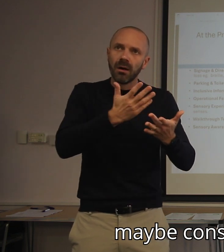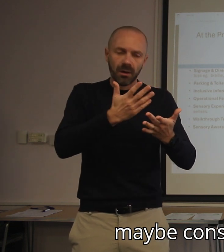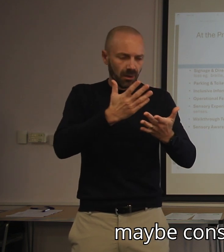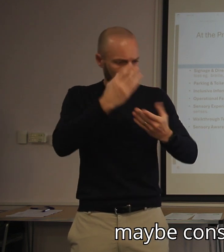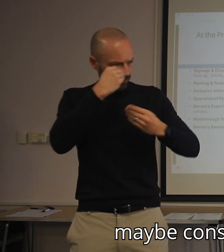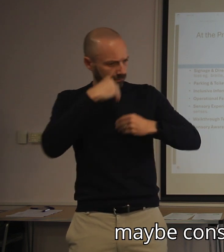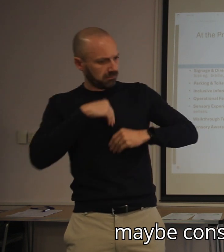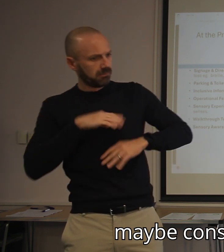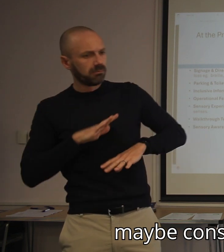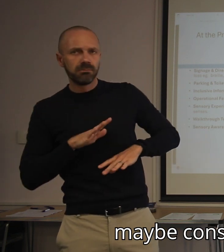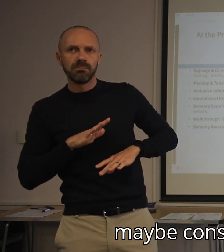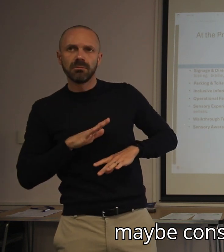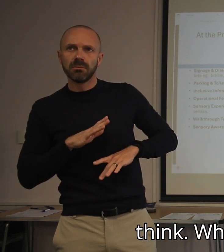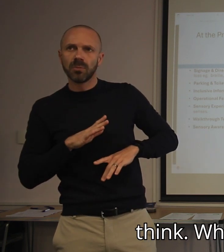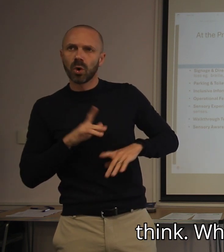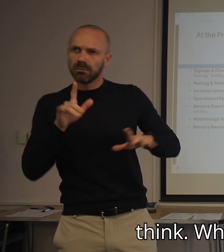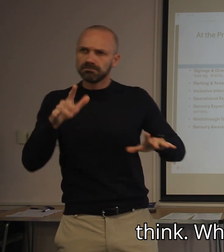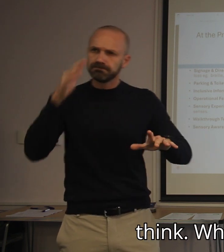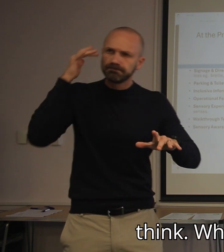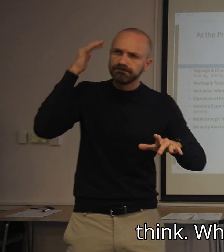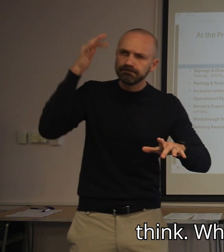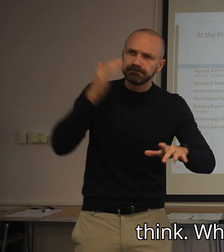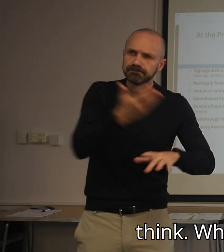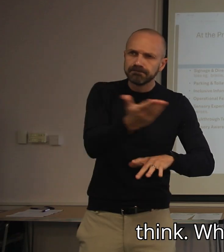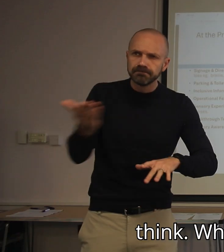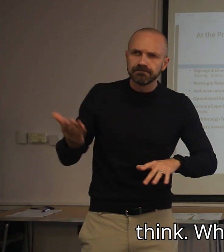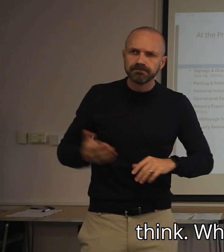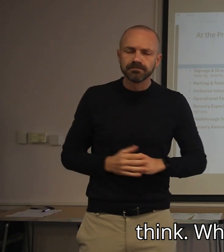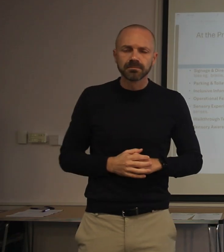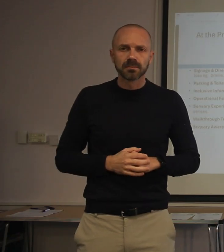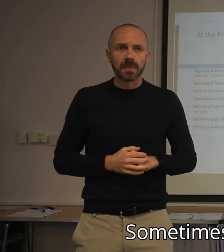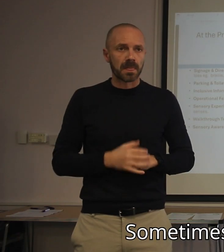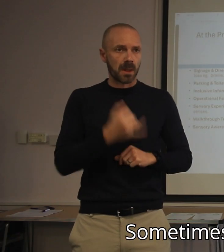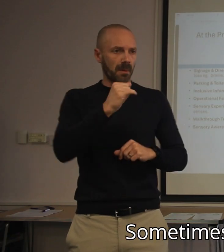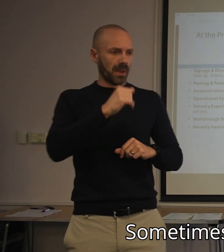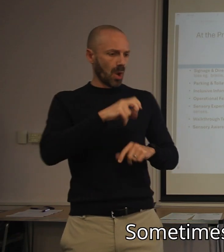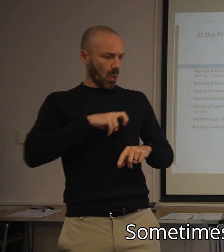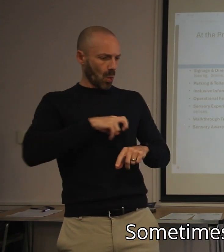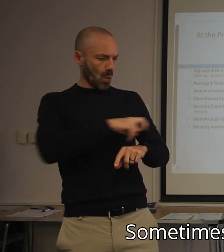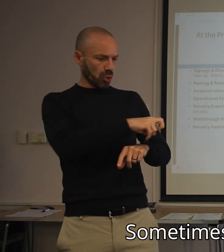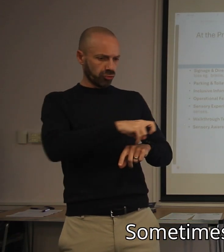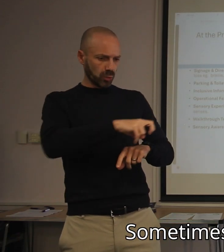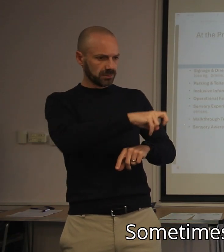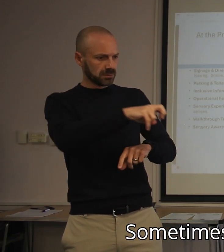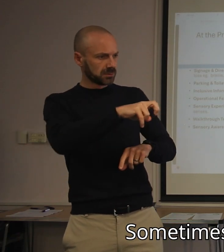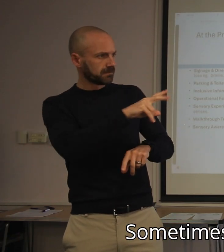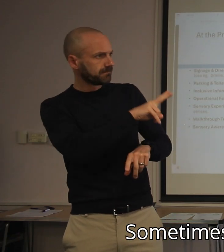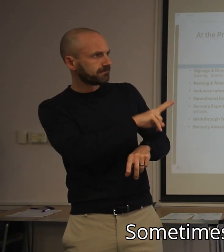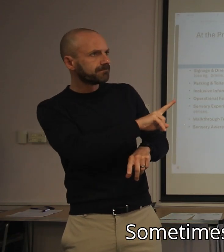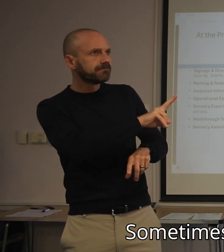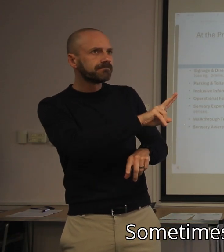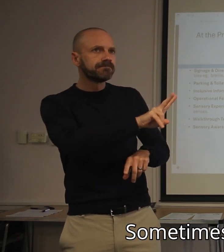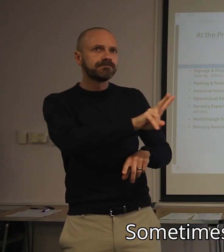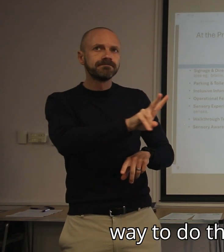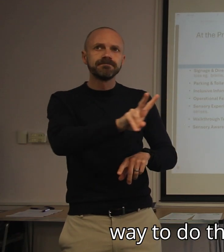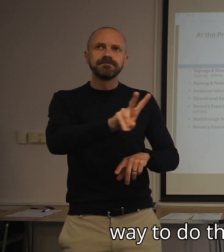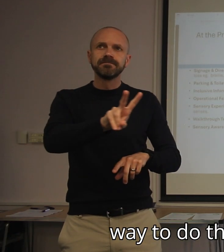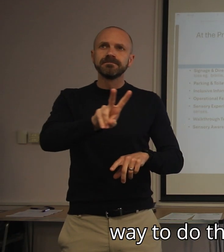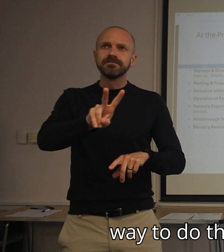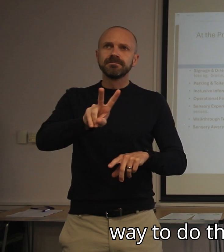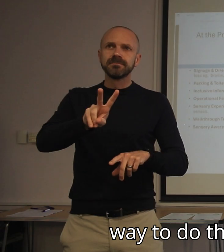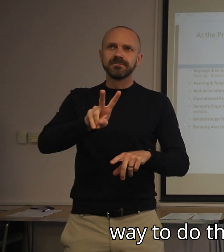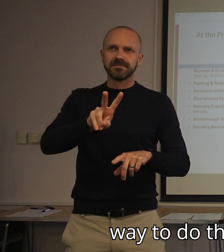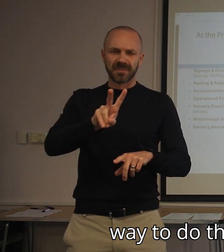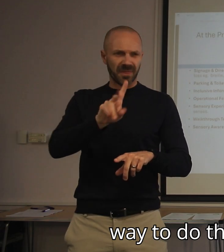considered, have another wee think. What about a walk round? Sometimes there's no better way to